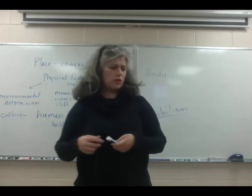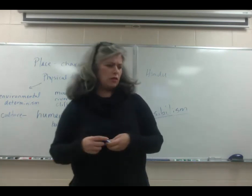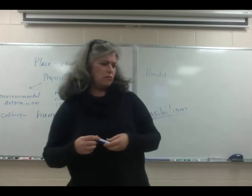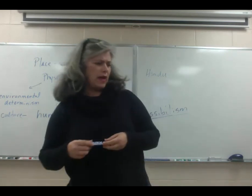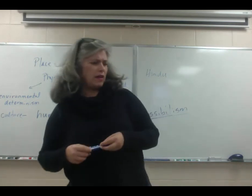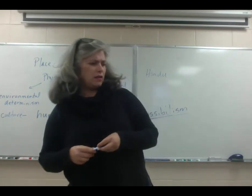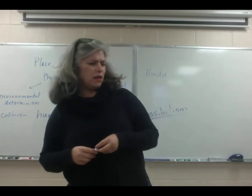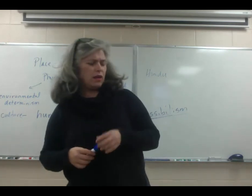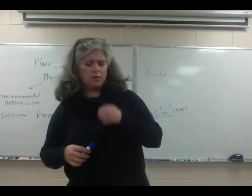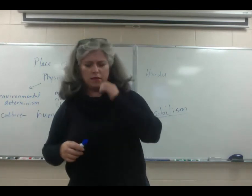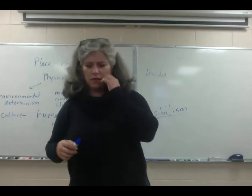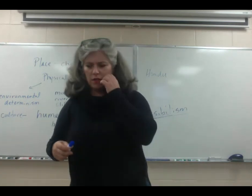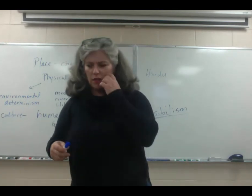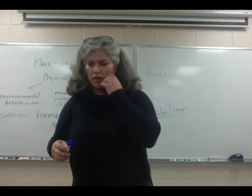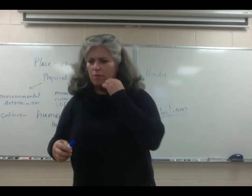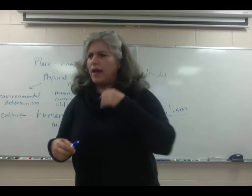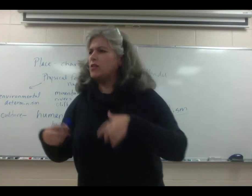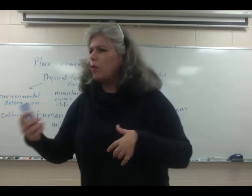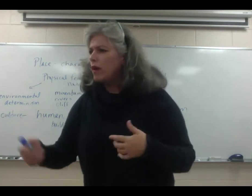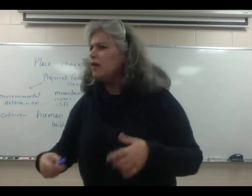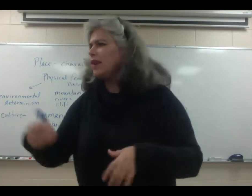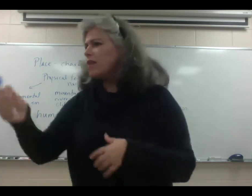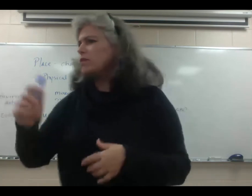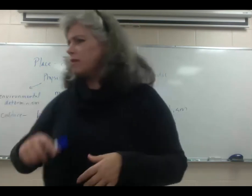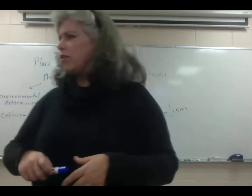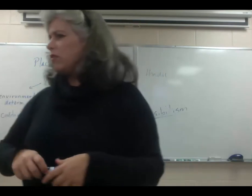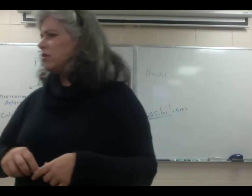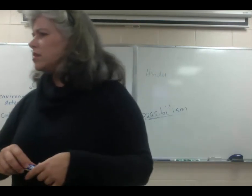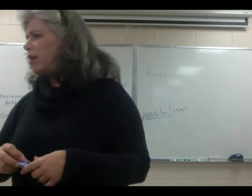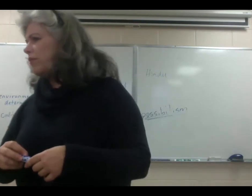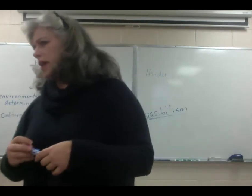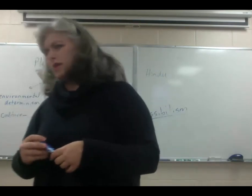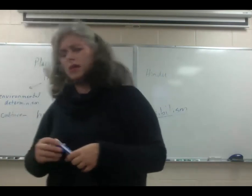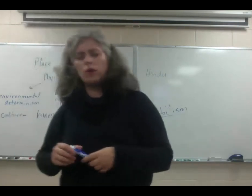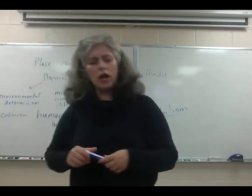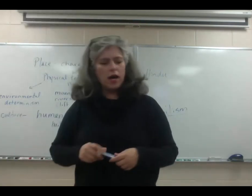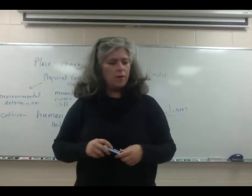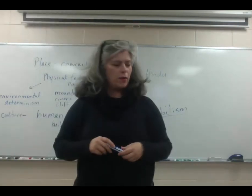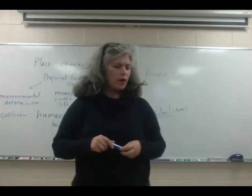and make Some other make soil. Yeah, there were some other things that were in that